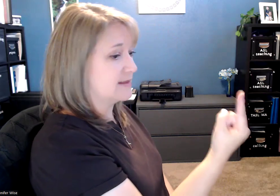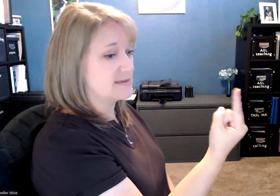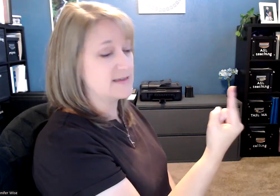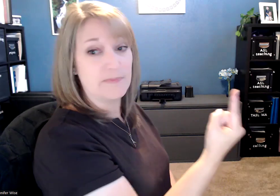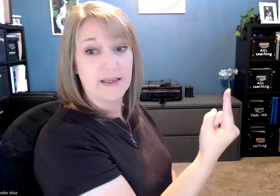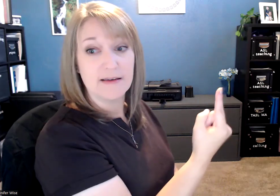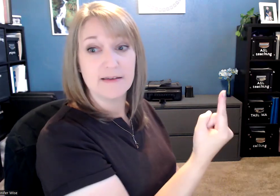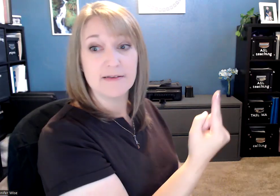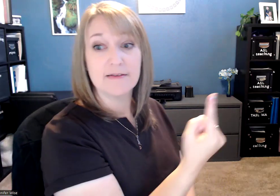this, something,